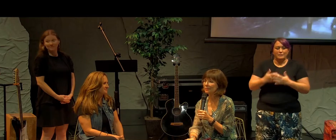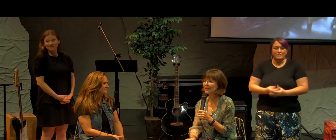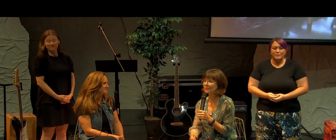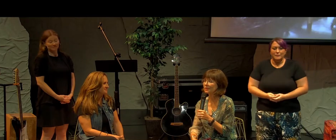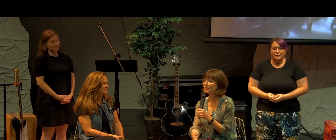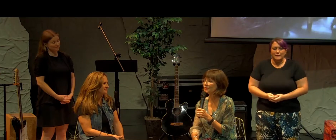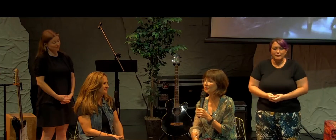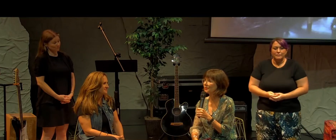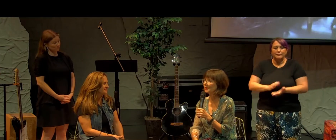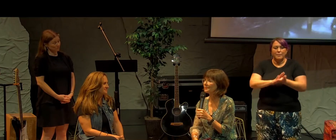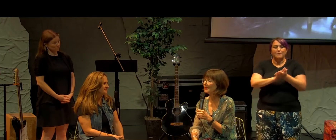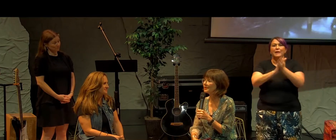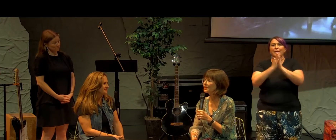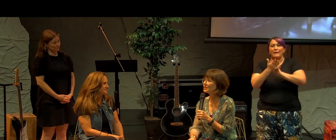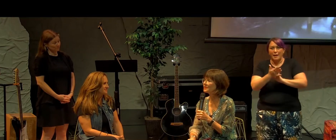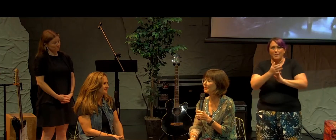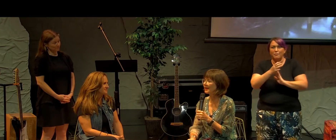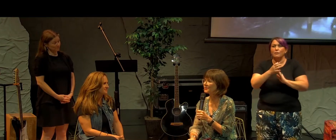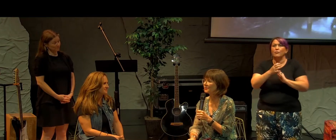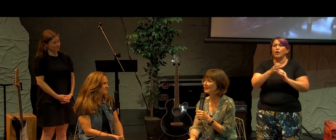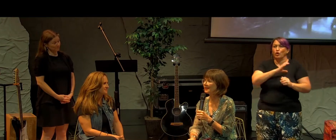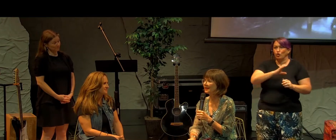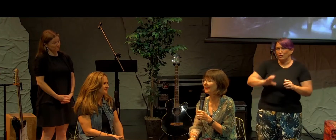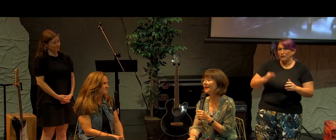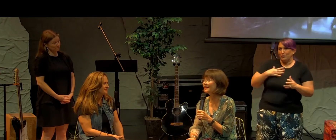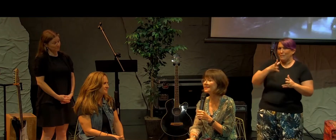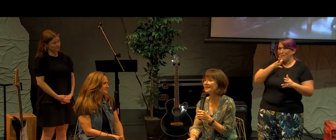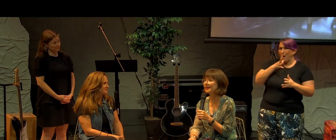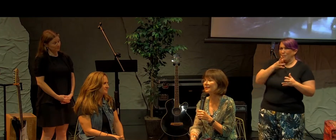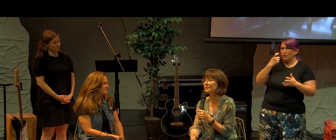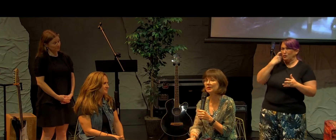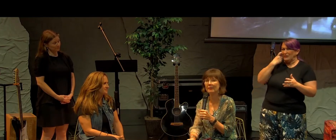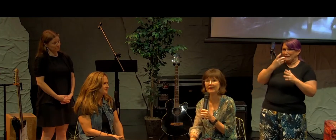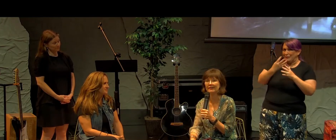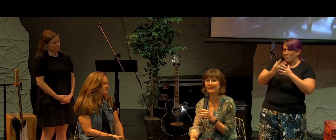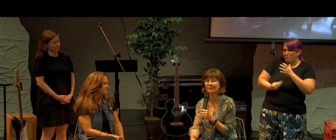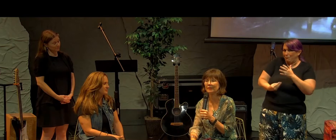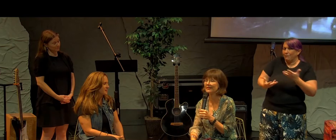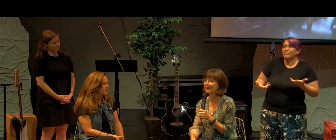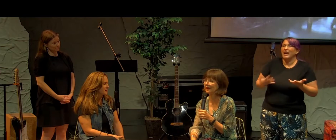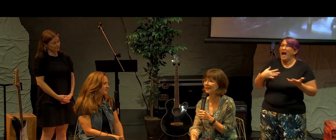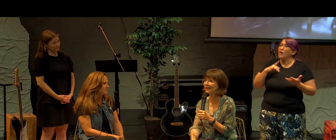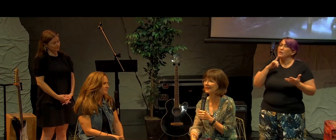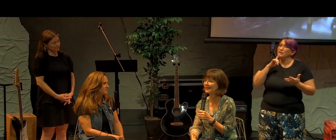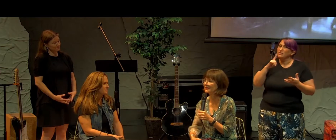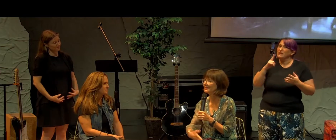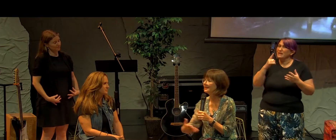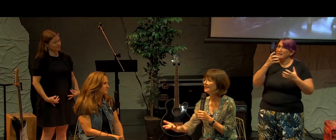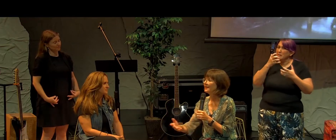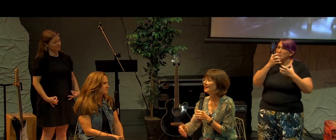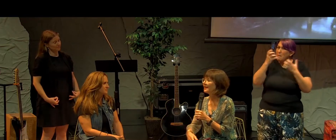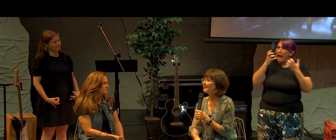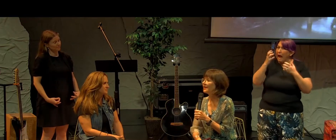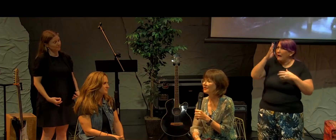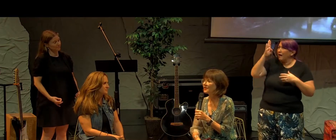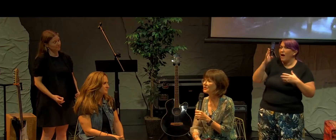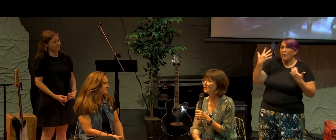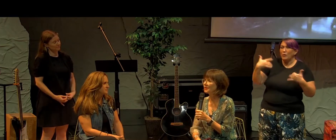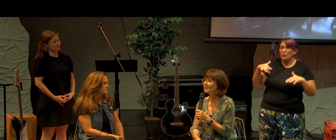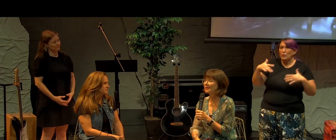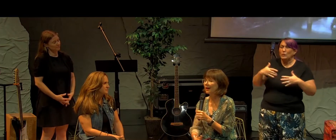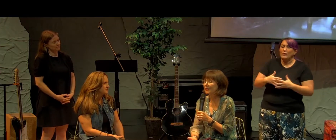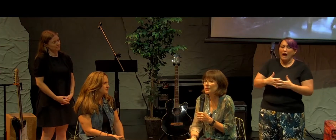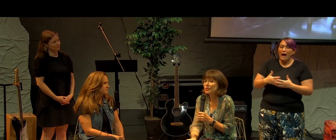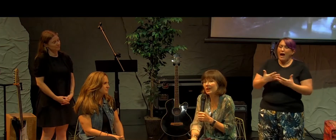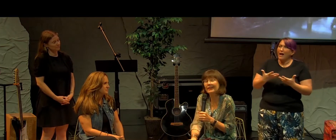I became a Christian when my mom had just passed away. And I was really mad at God because I had had a conversation with